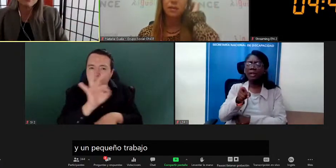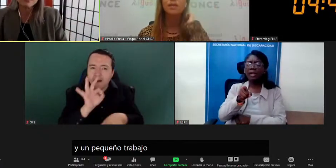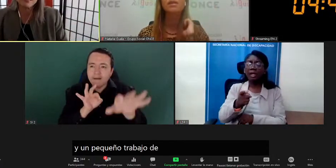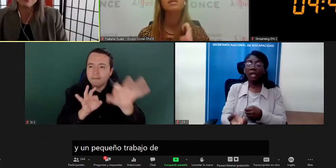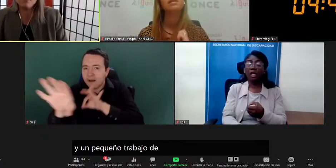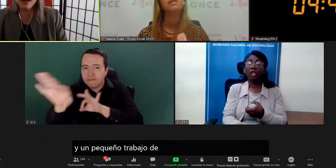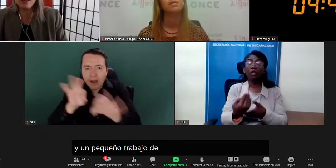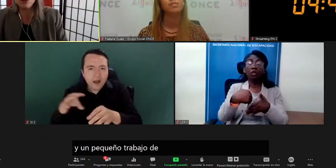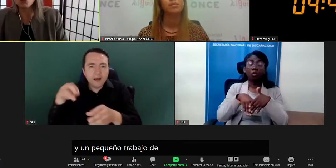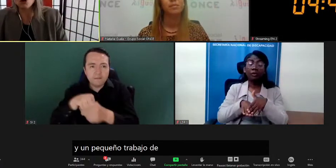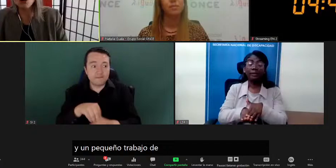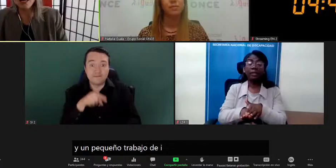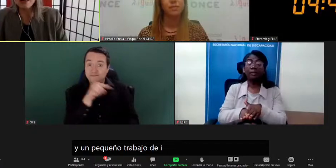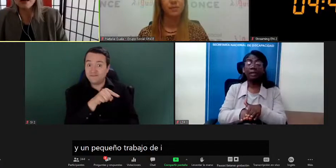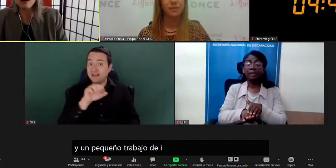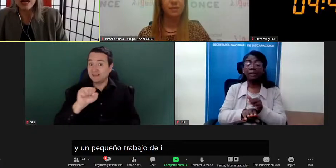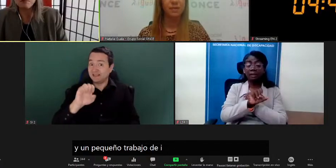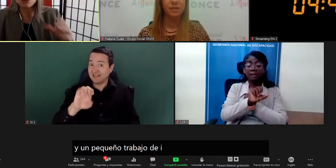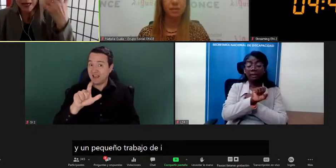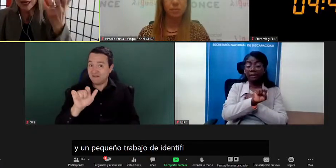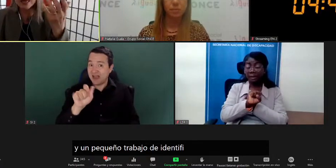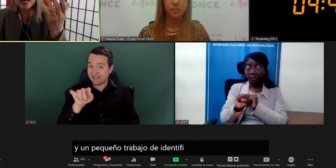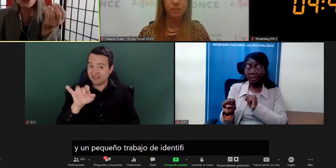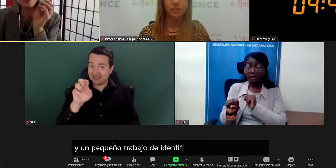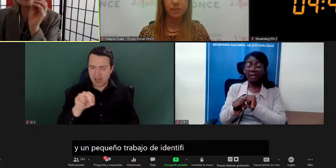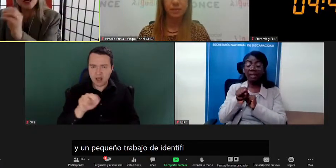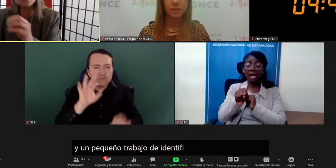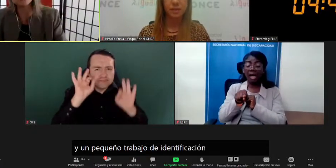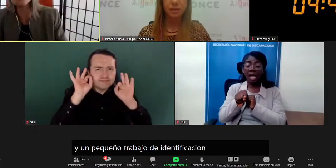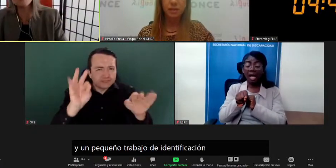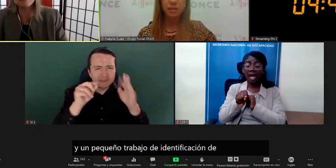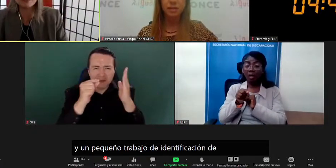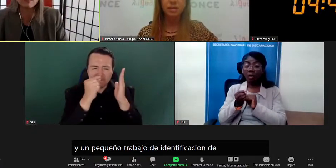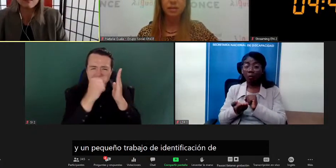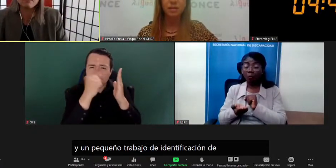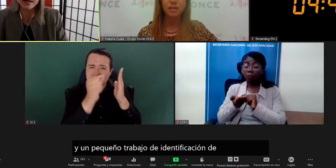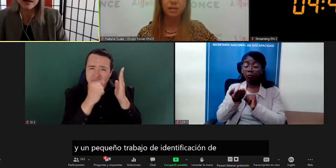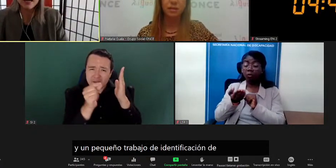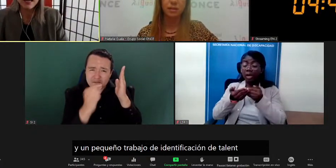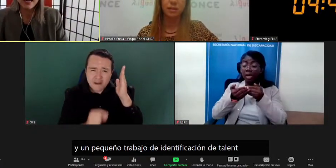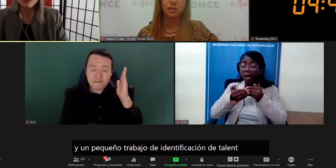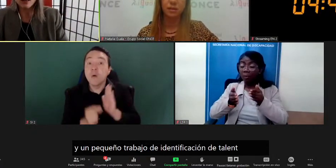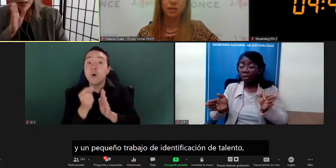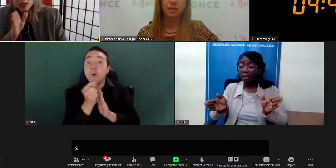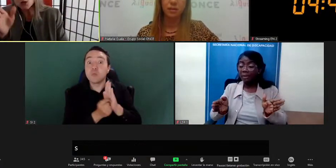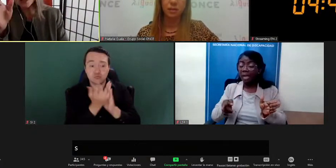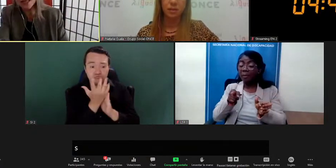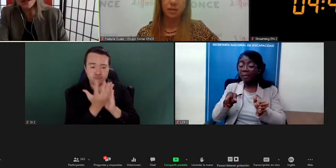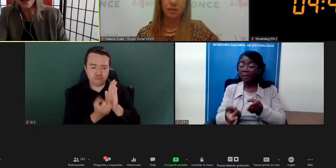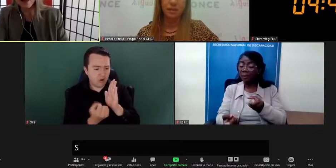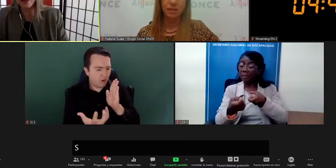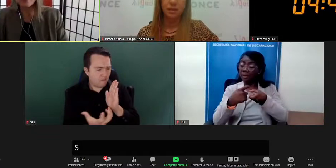inclusive sebastian was able to get the necessary